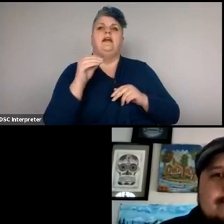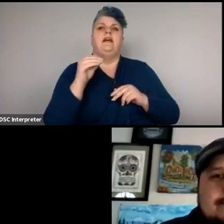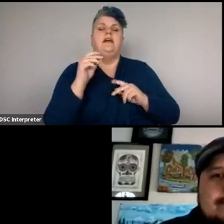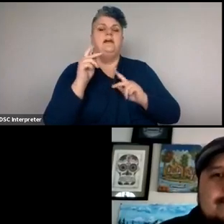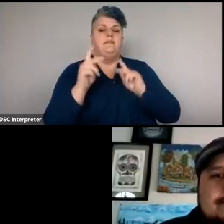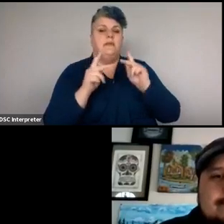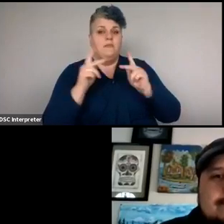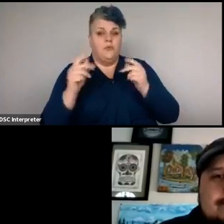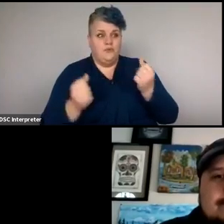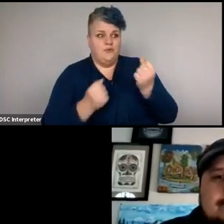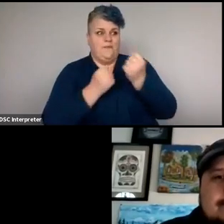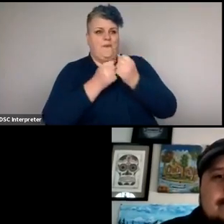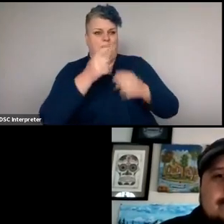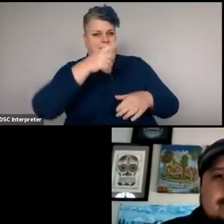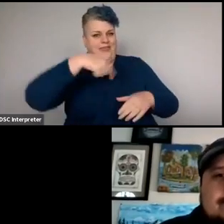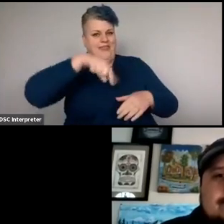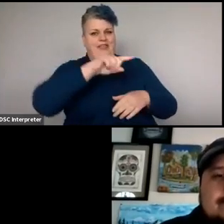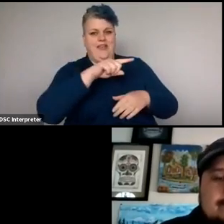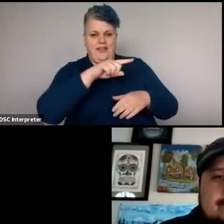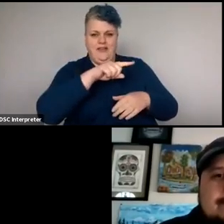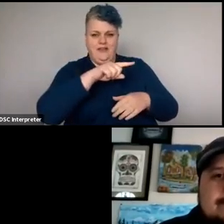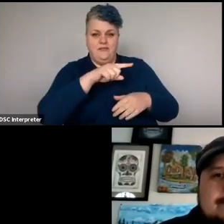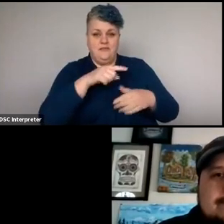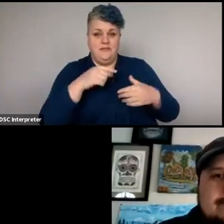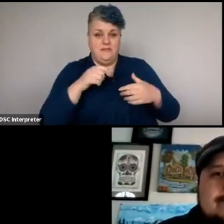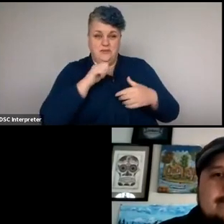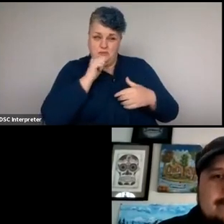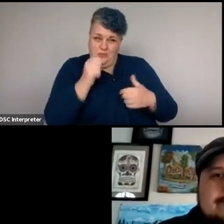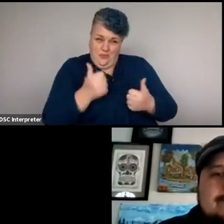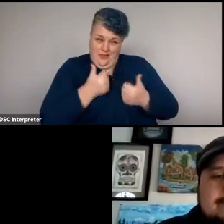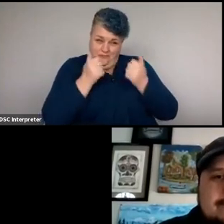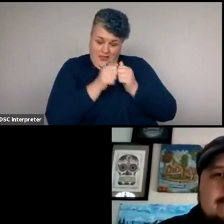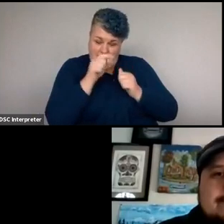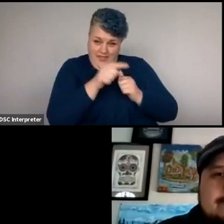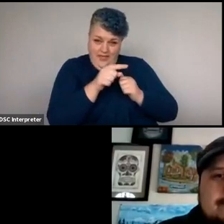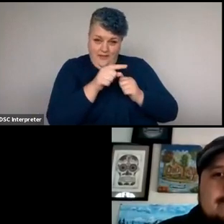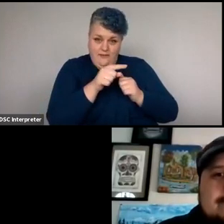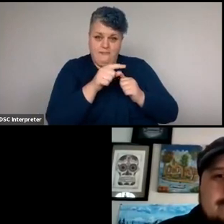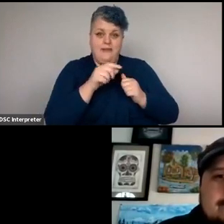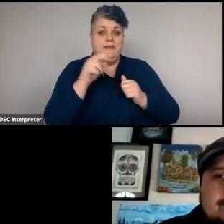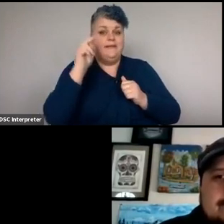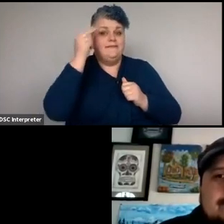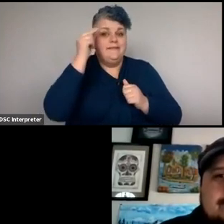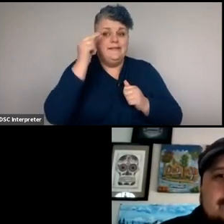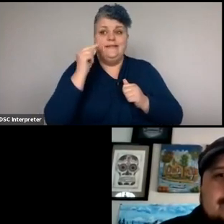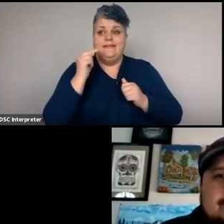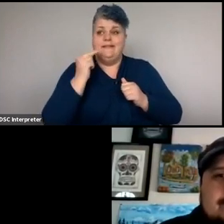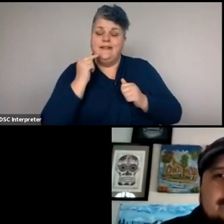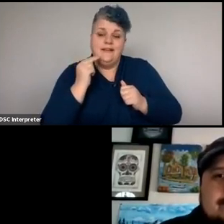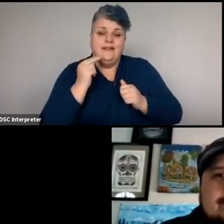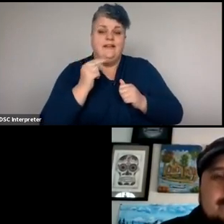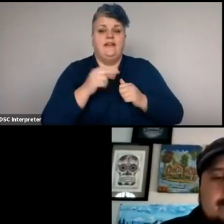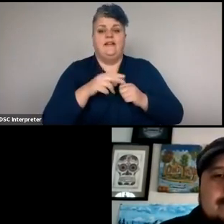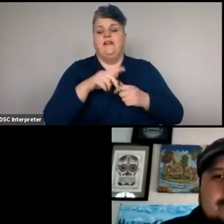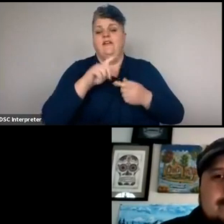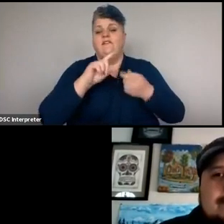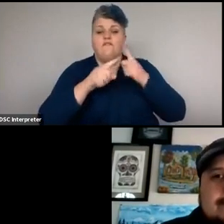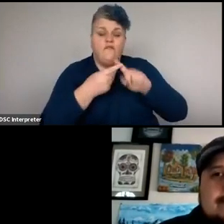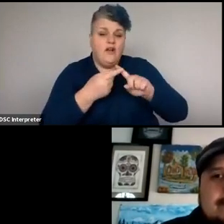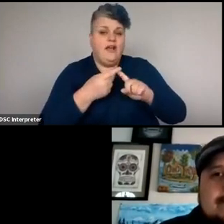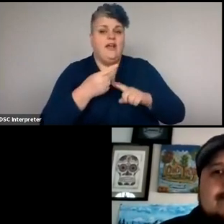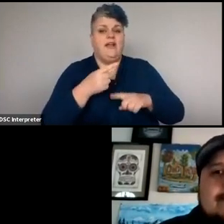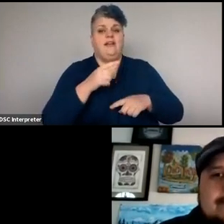support them during this time. Maybe you don't live with them, but maybe it's a niece or a nephew, you know, a friend of one of